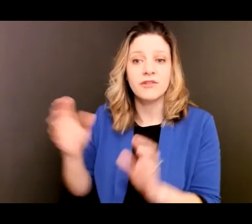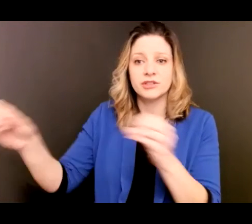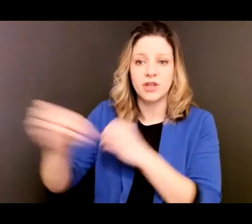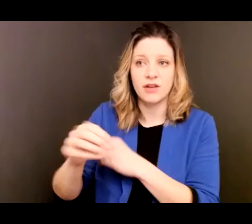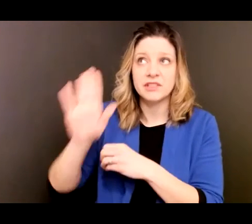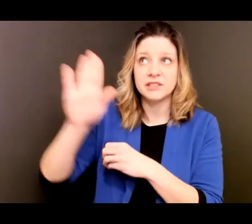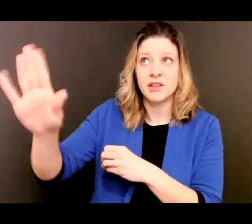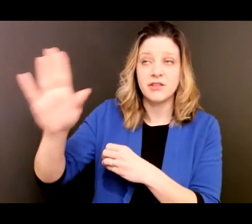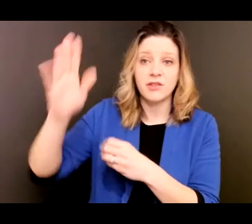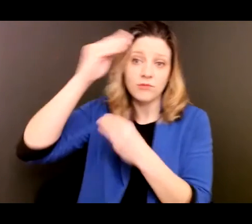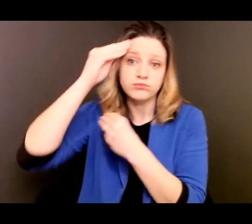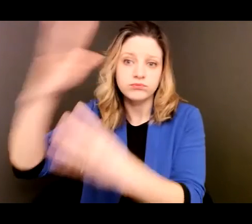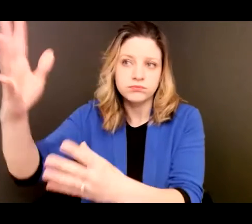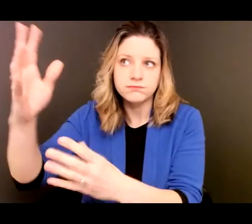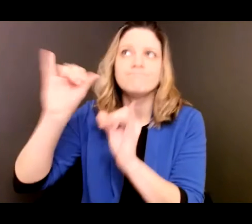communicate updates.